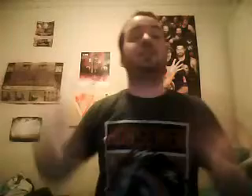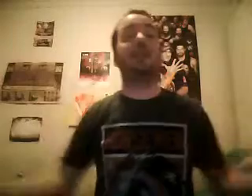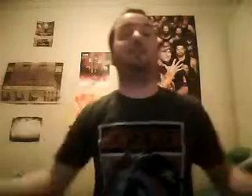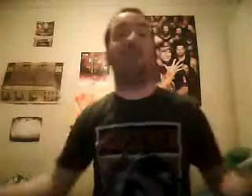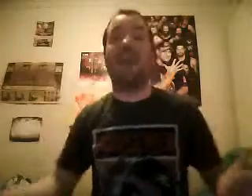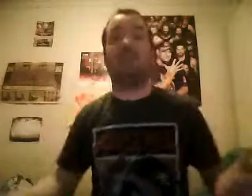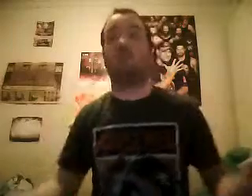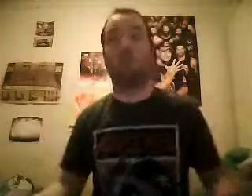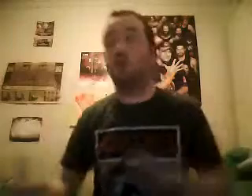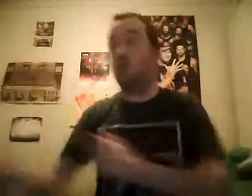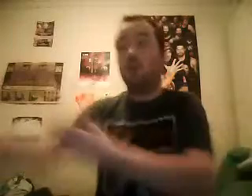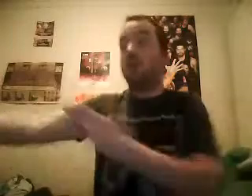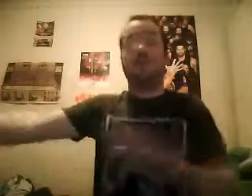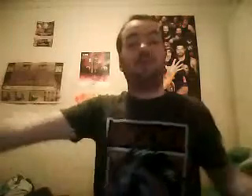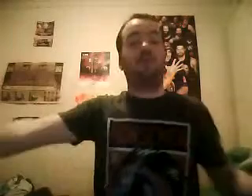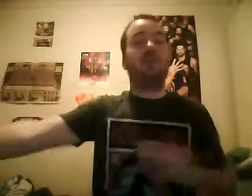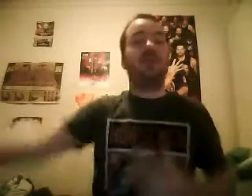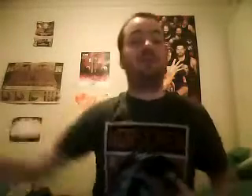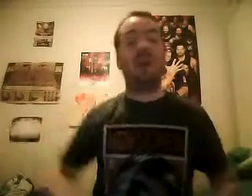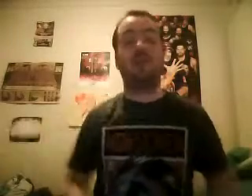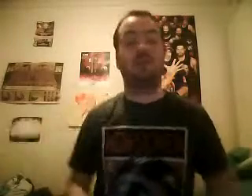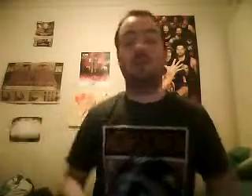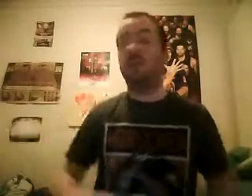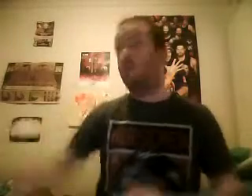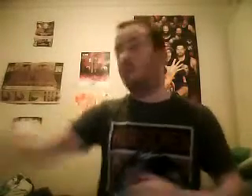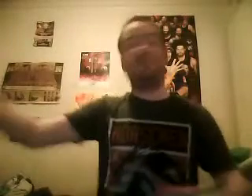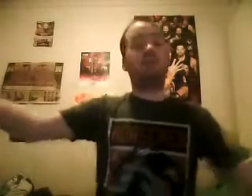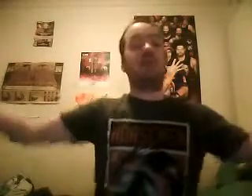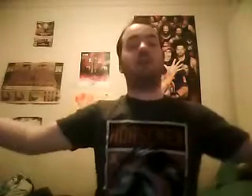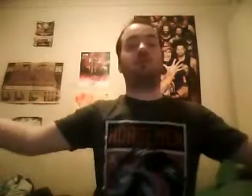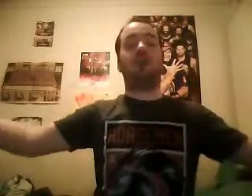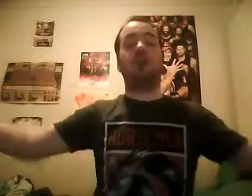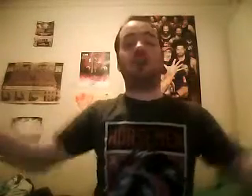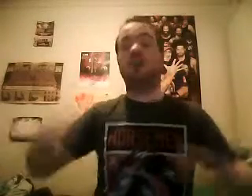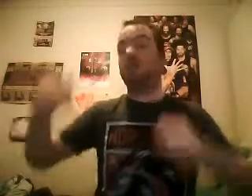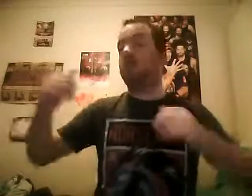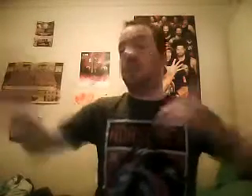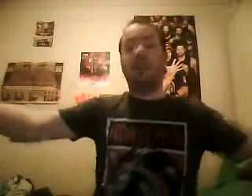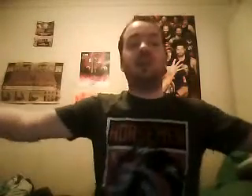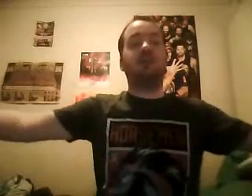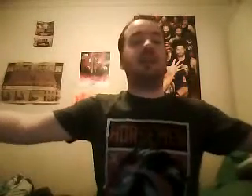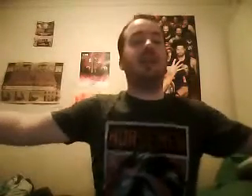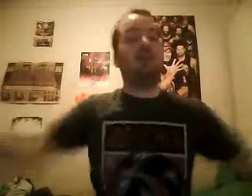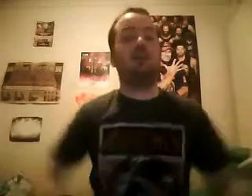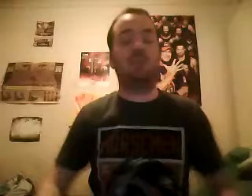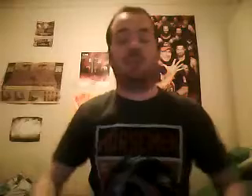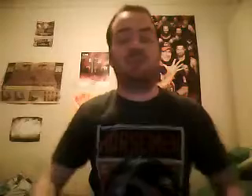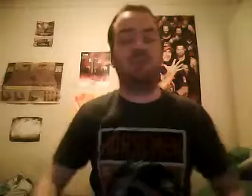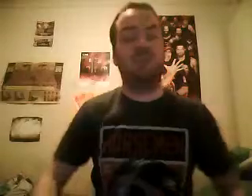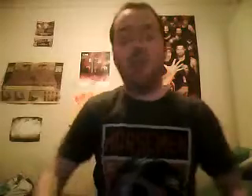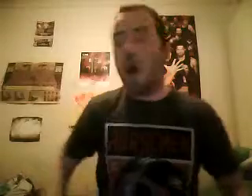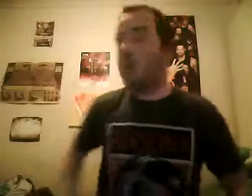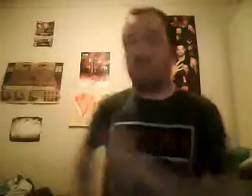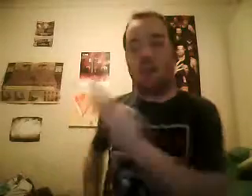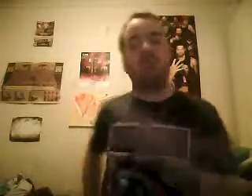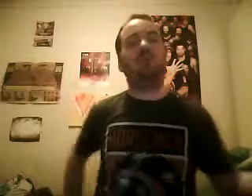going to ban the rule for the main event. Once the main event was over. And I was telling people this. I was telling people